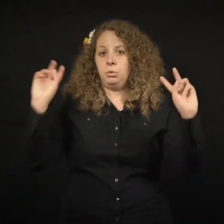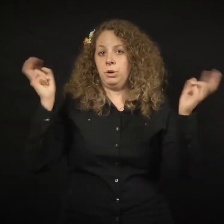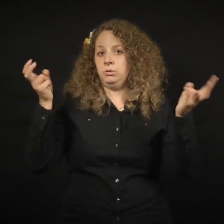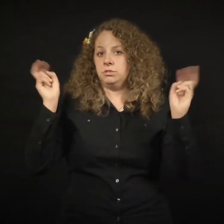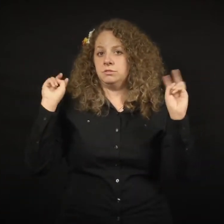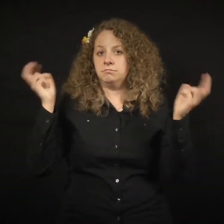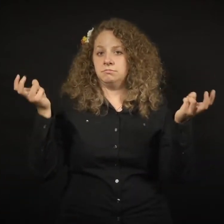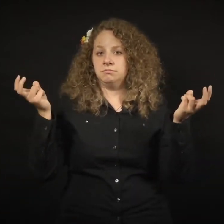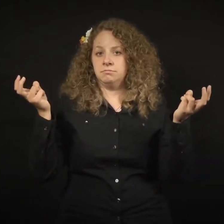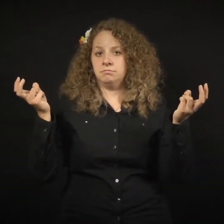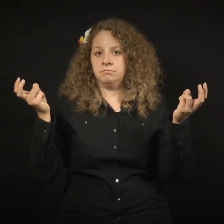Quote.